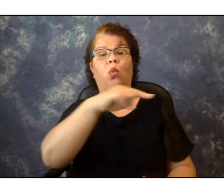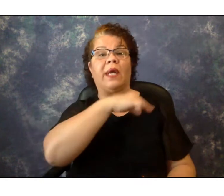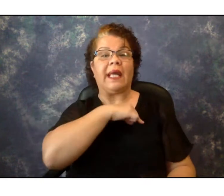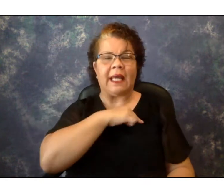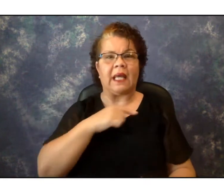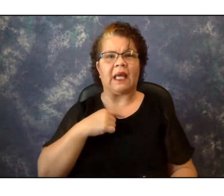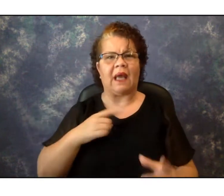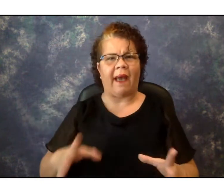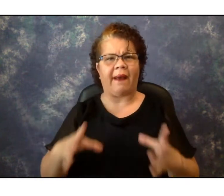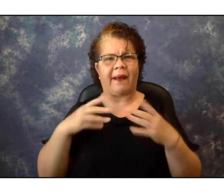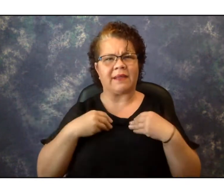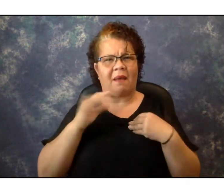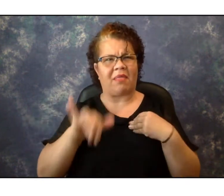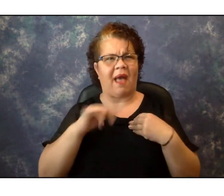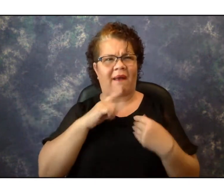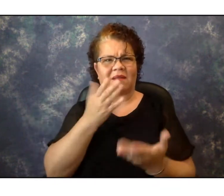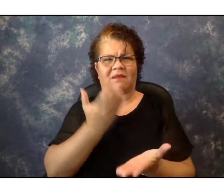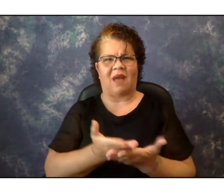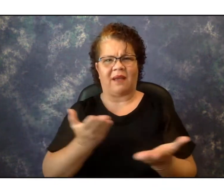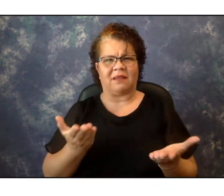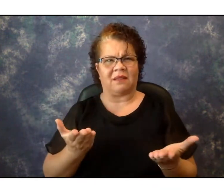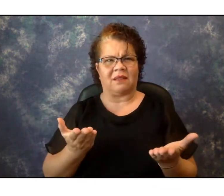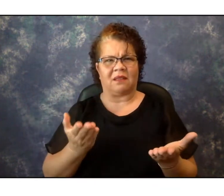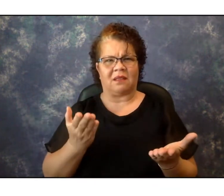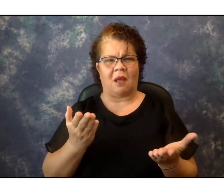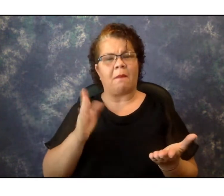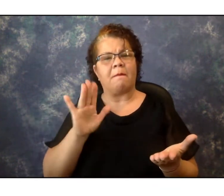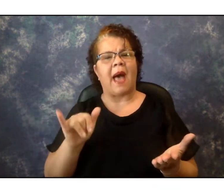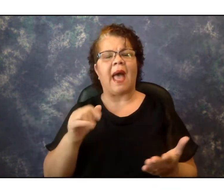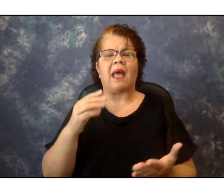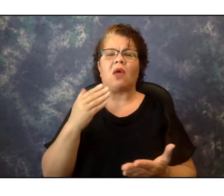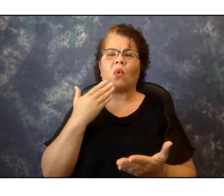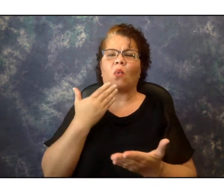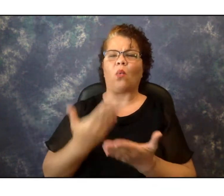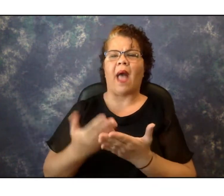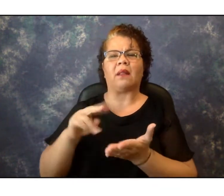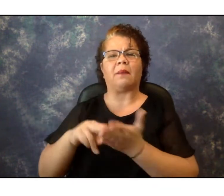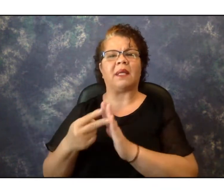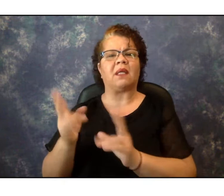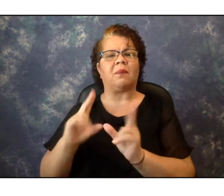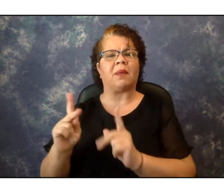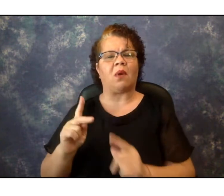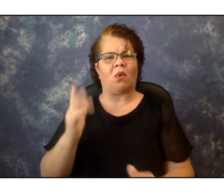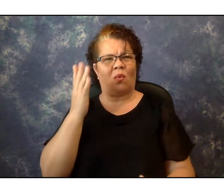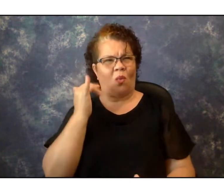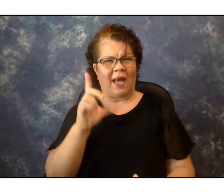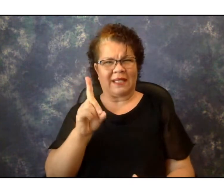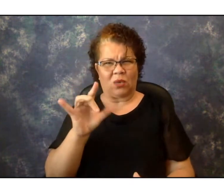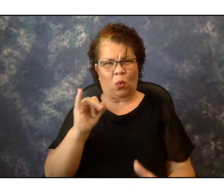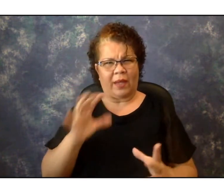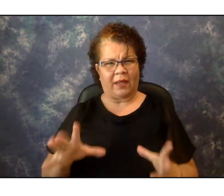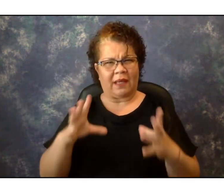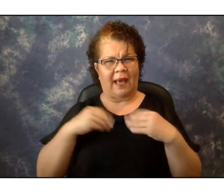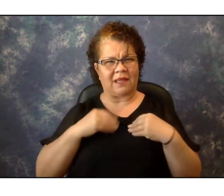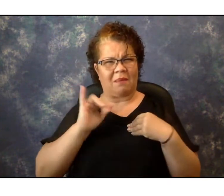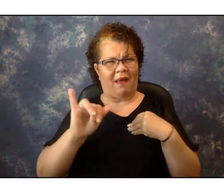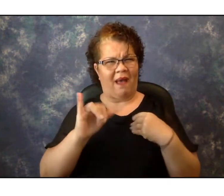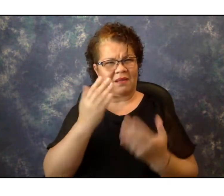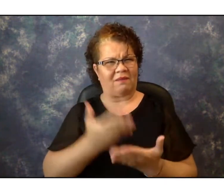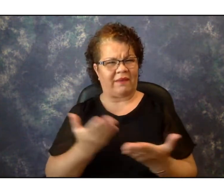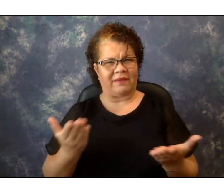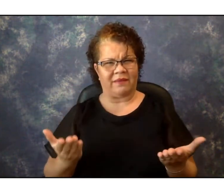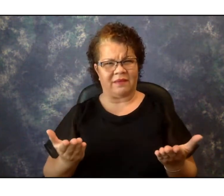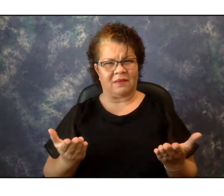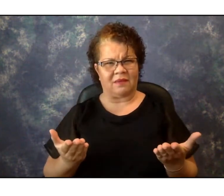by well-meaning people that was the case? Why did we believe any part of that? And I think it's because we want a